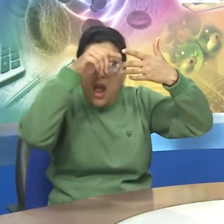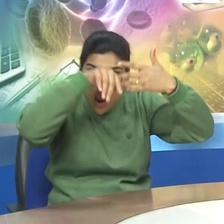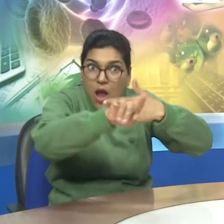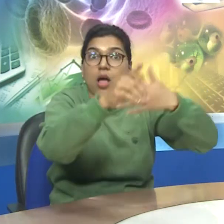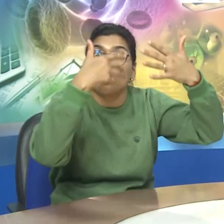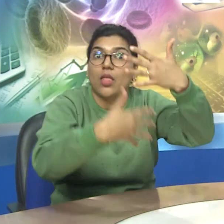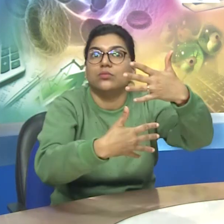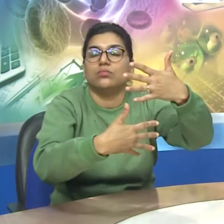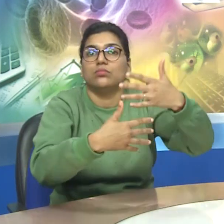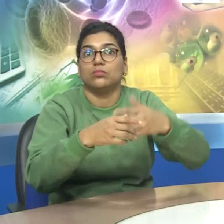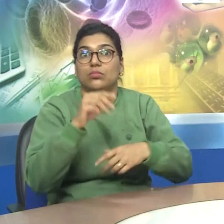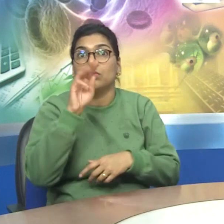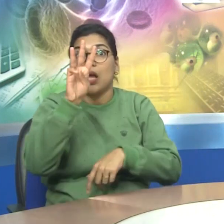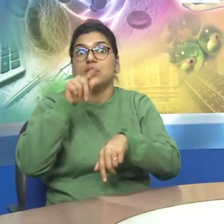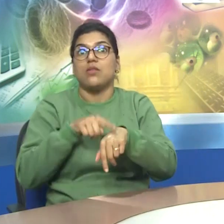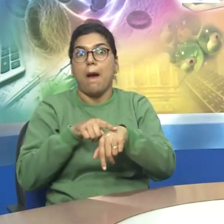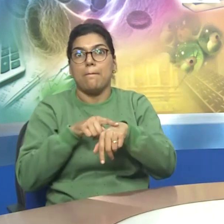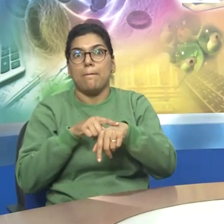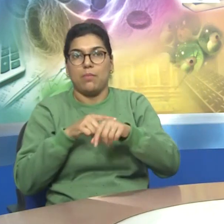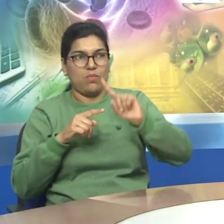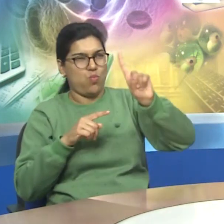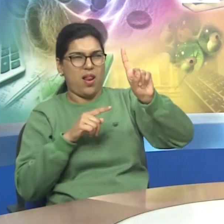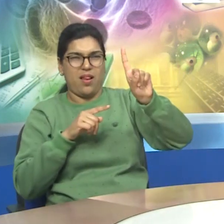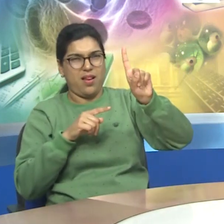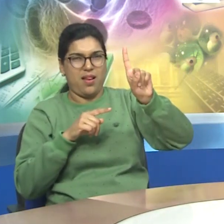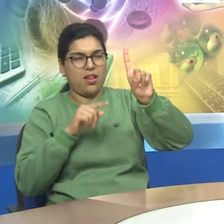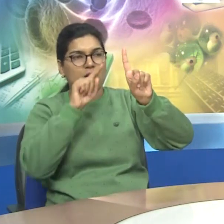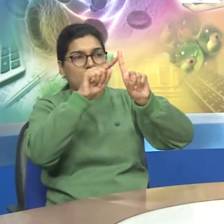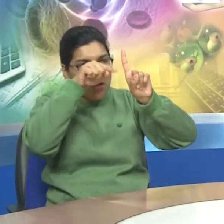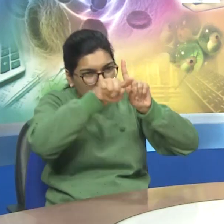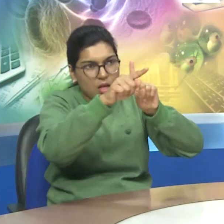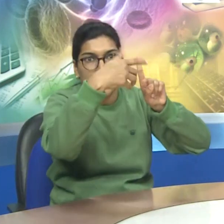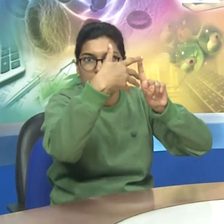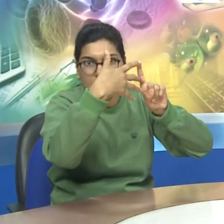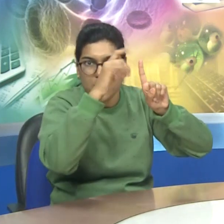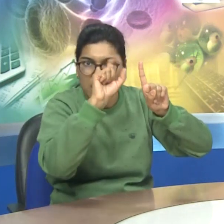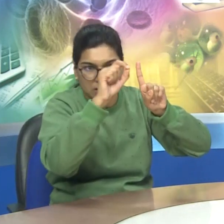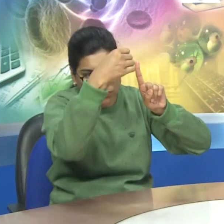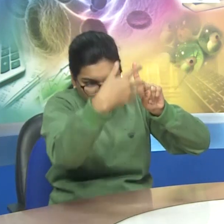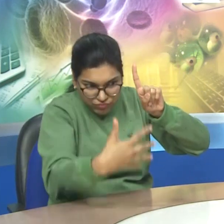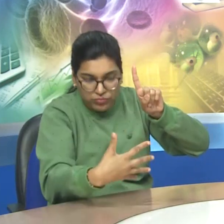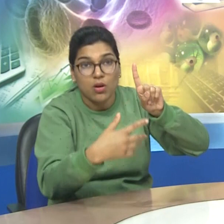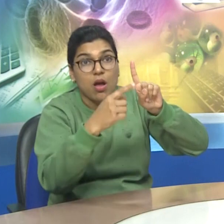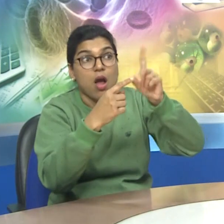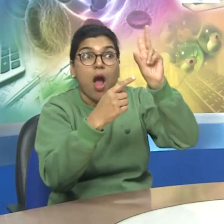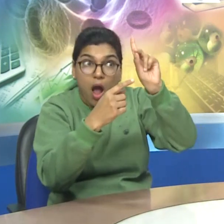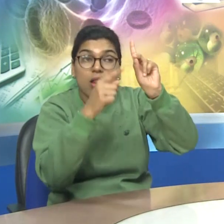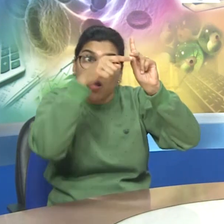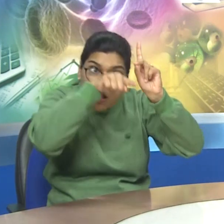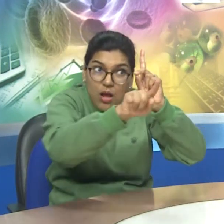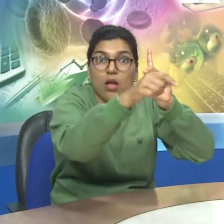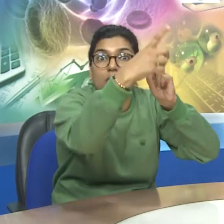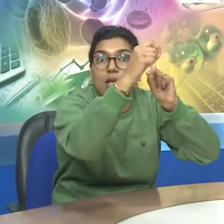And further, each main class is divided into 10 divisions, and then each division